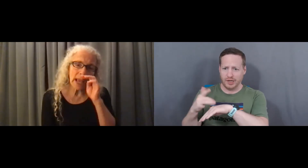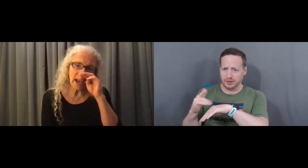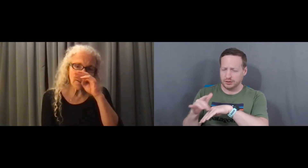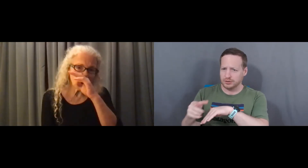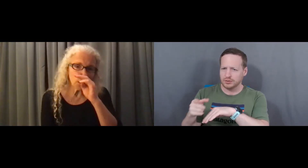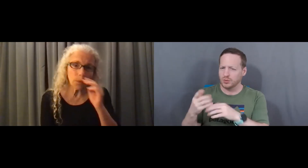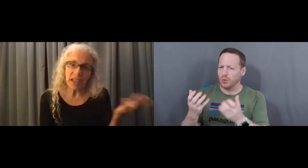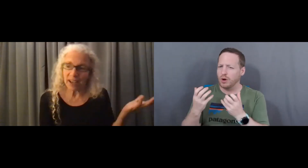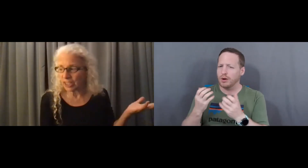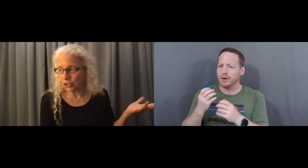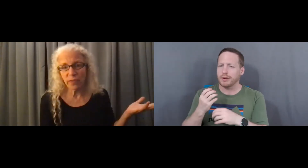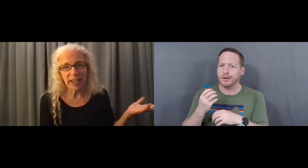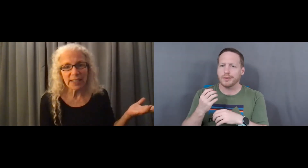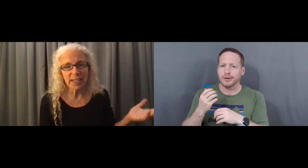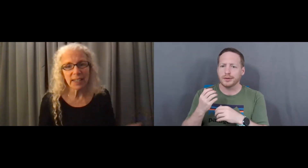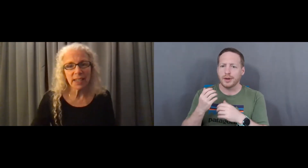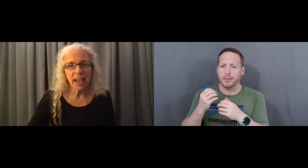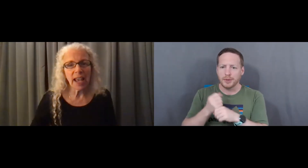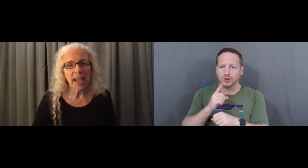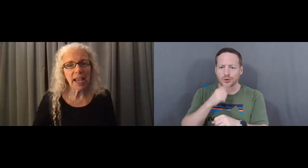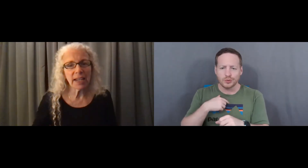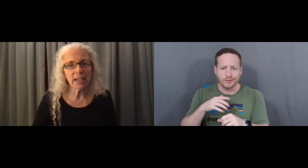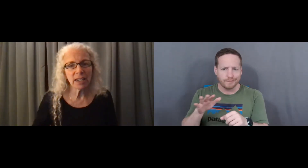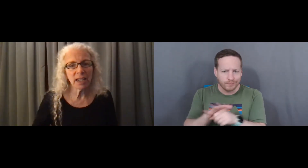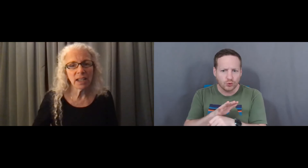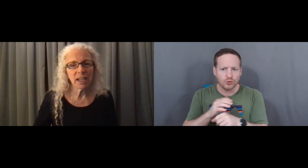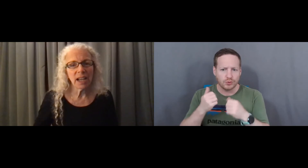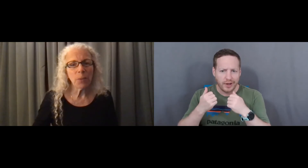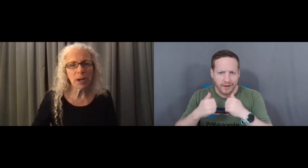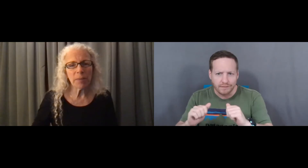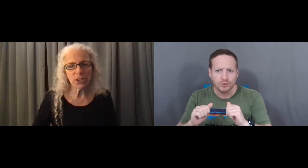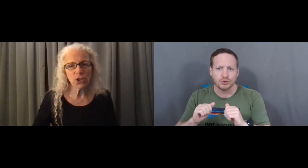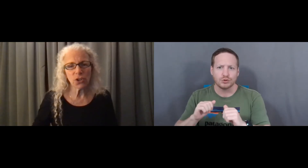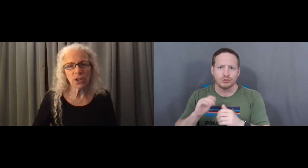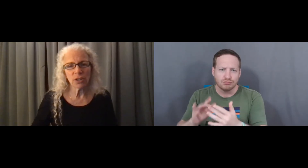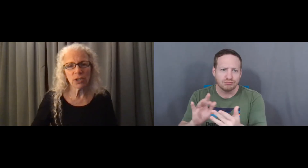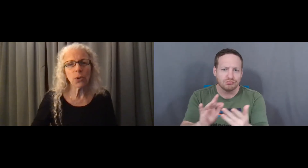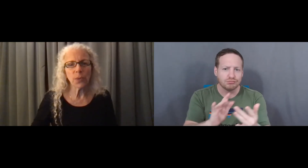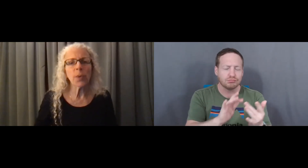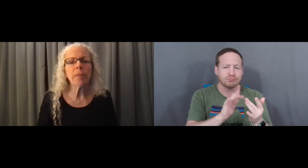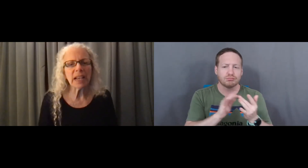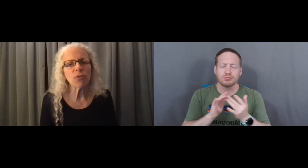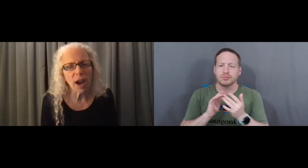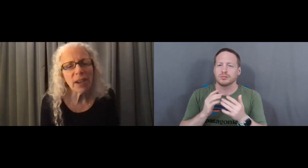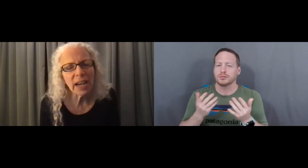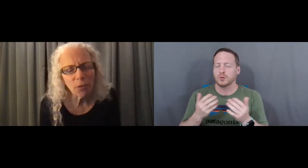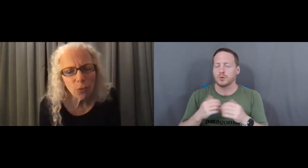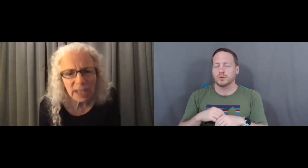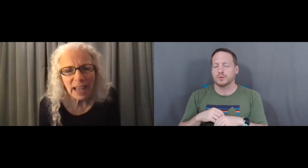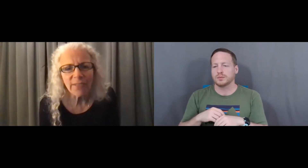have these 2 vacancies, and I want to make sure, you know, that we make a real effort